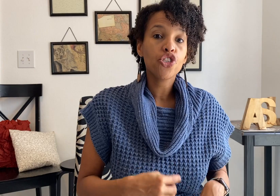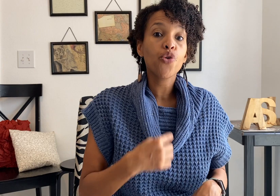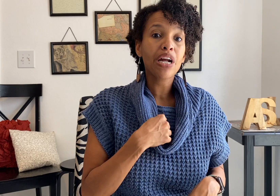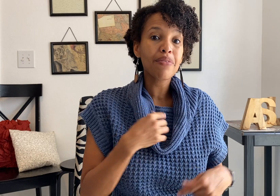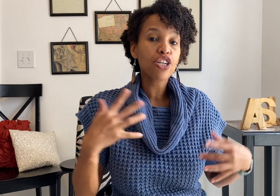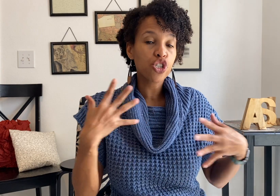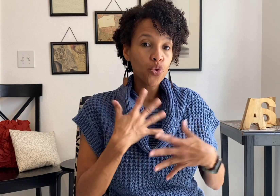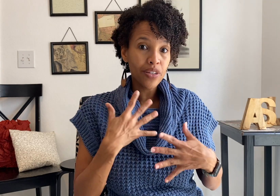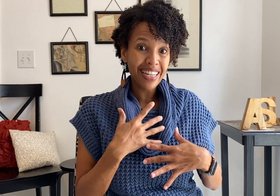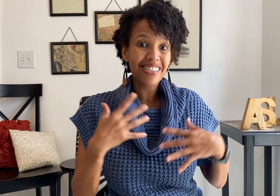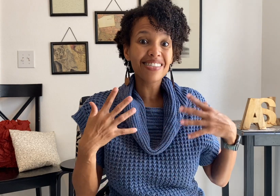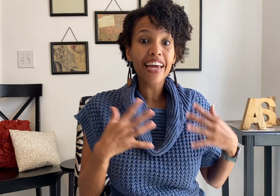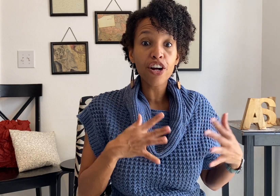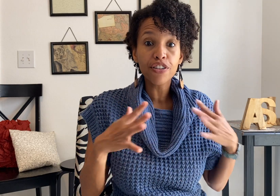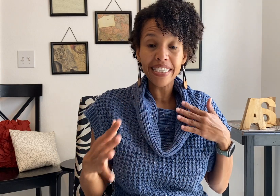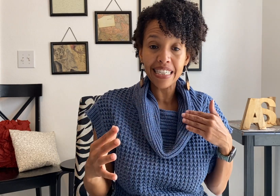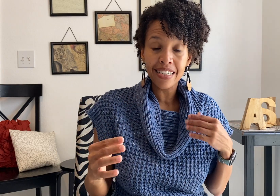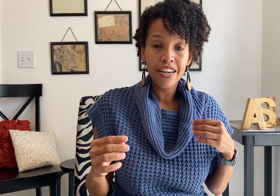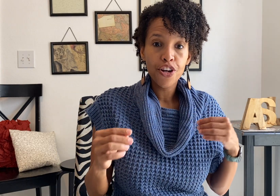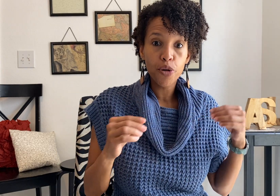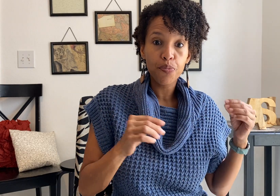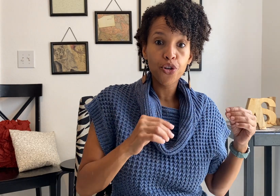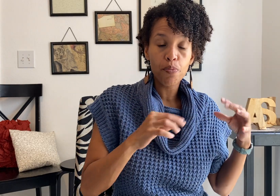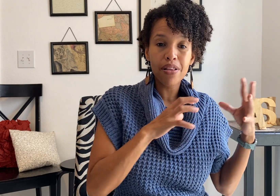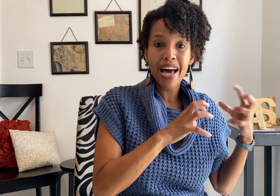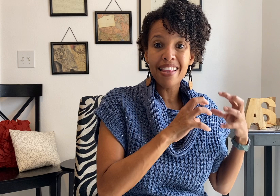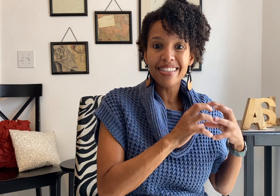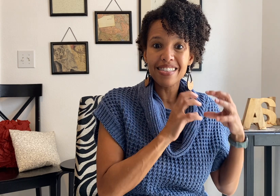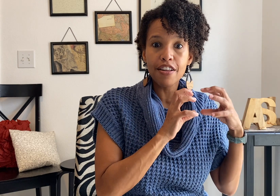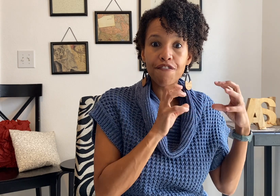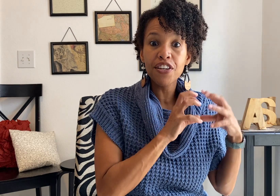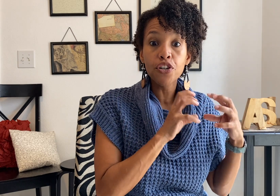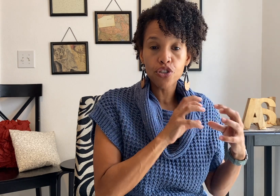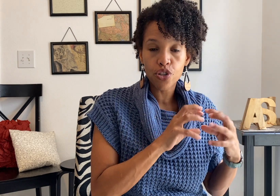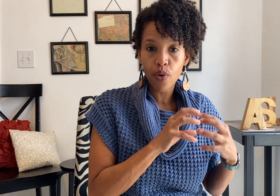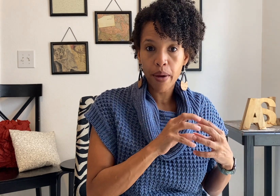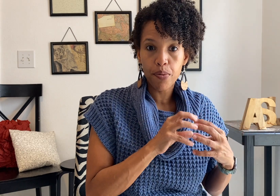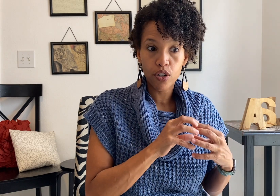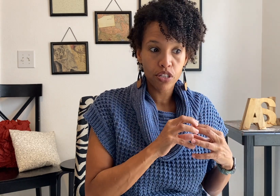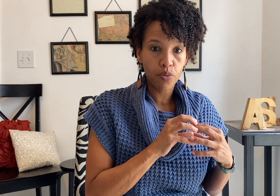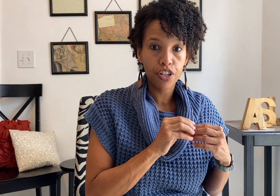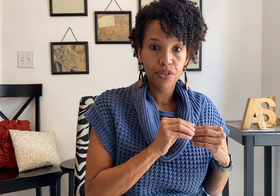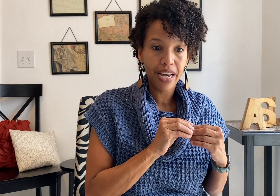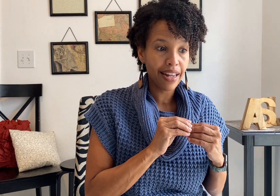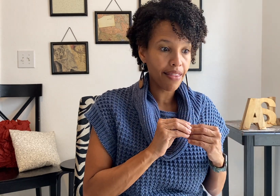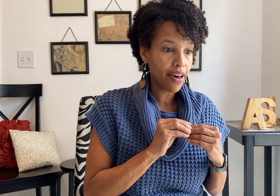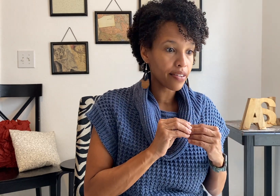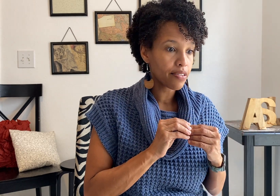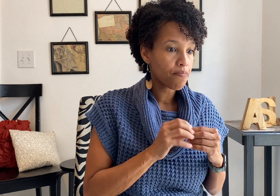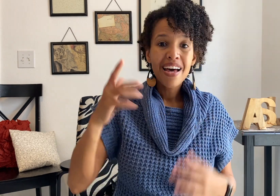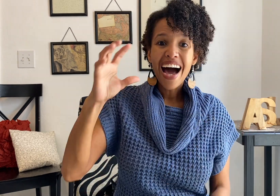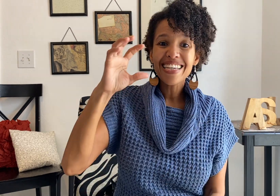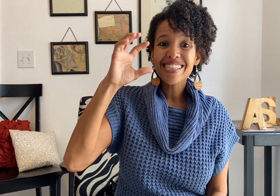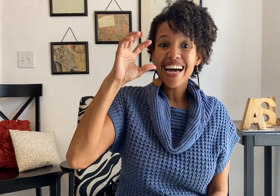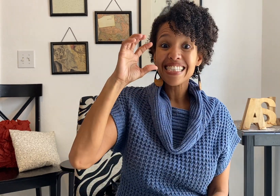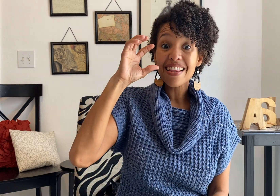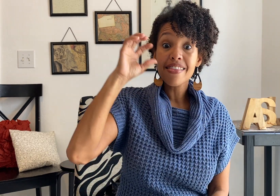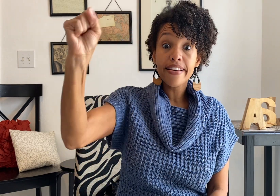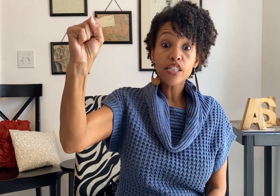So you want to make sure that scary, you're applying the fear to the right person when you're signing that. I signed this